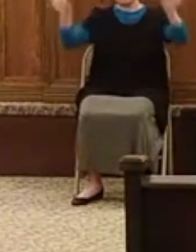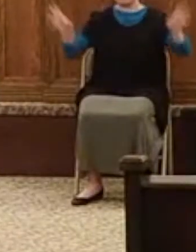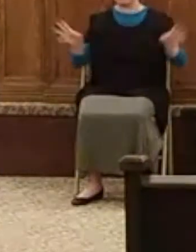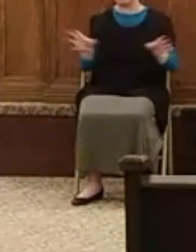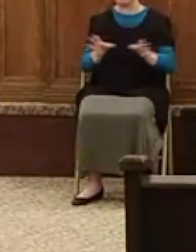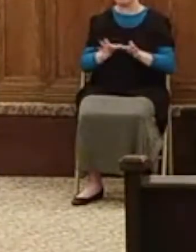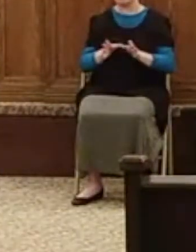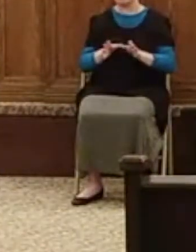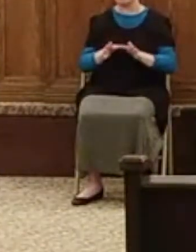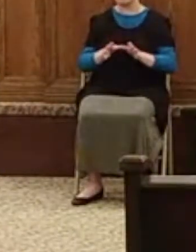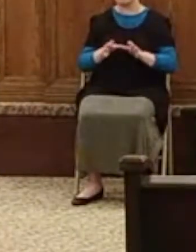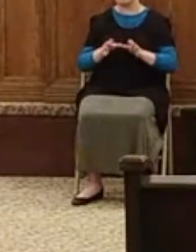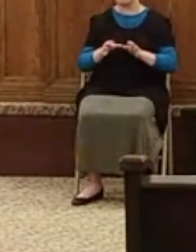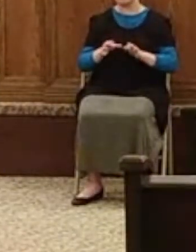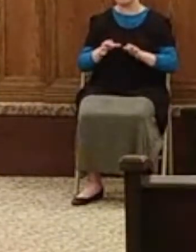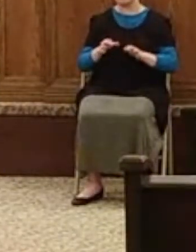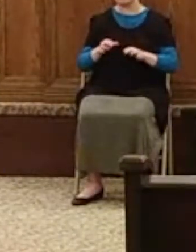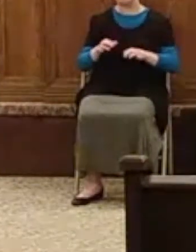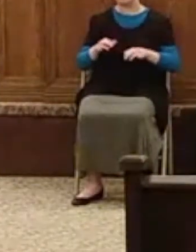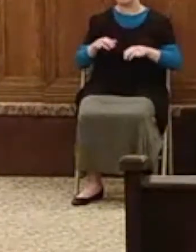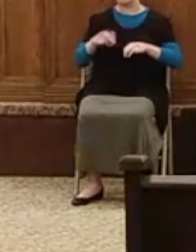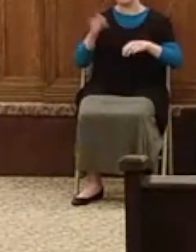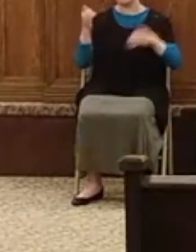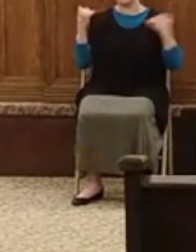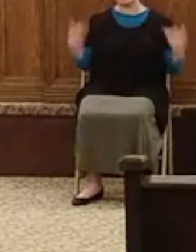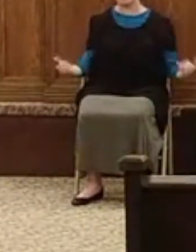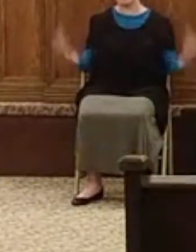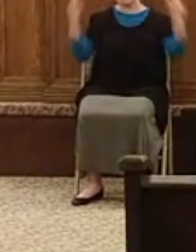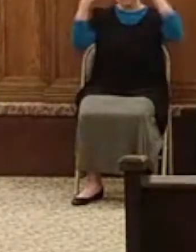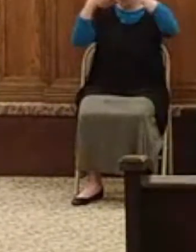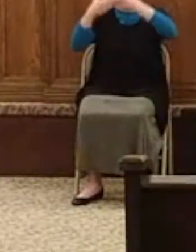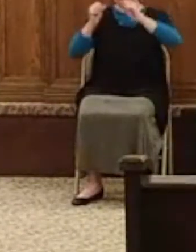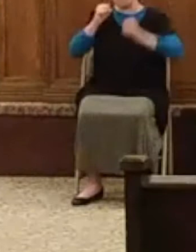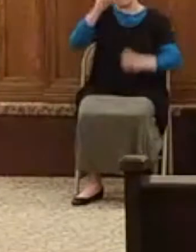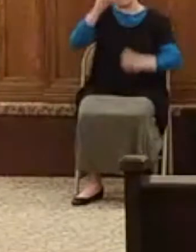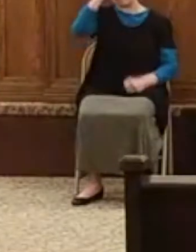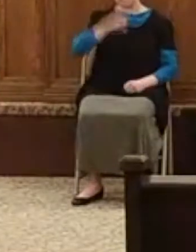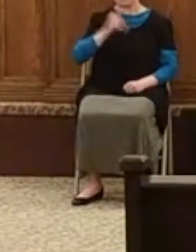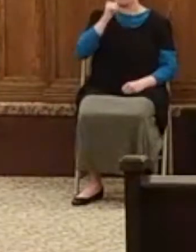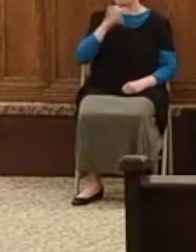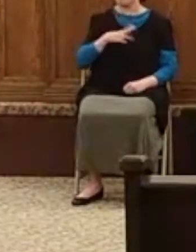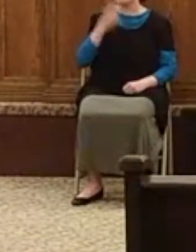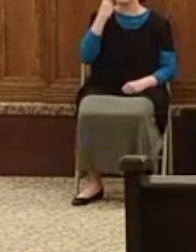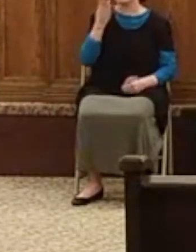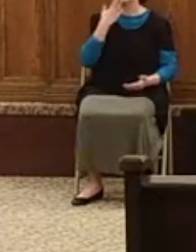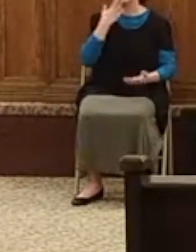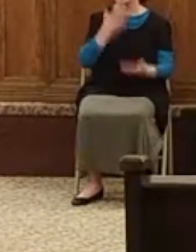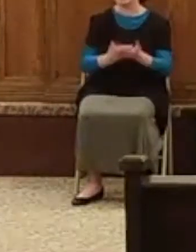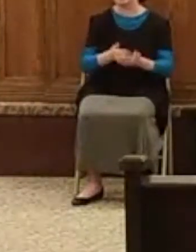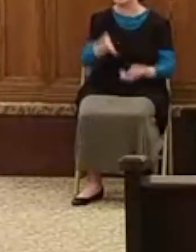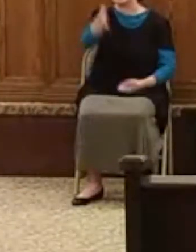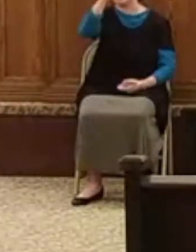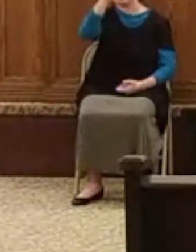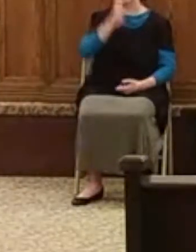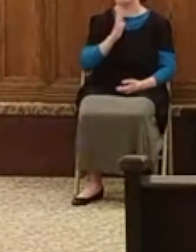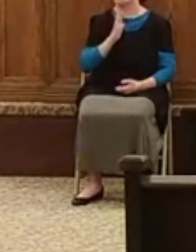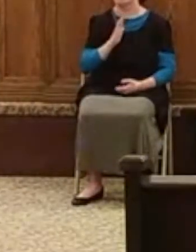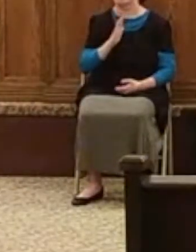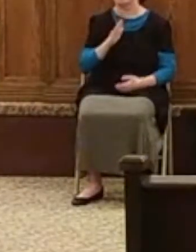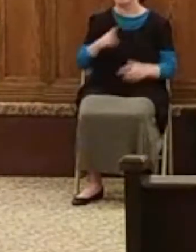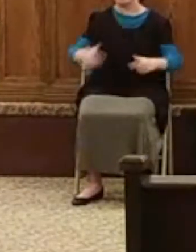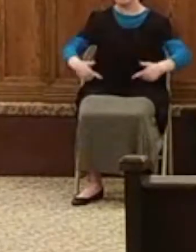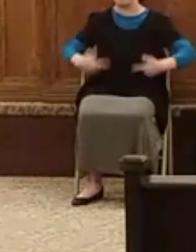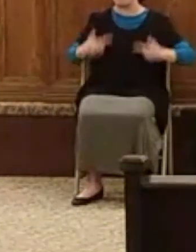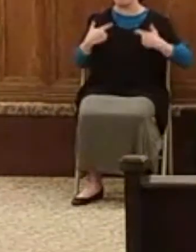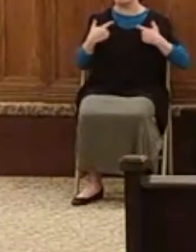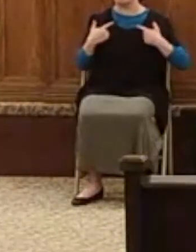light that should shine into this present darkness. Yes, sir. So that men and women can see the goodness of God